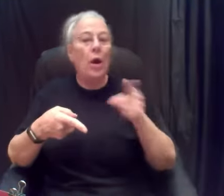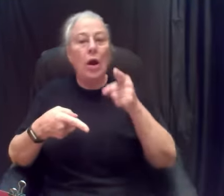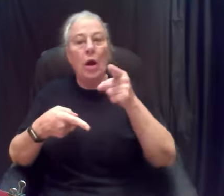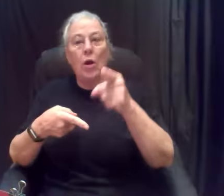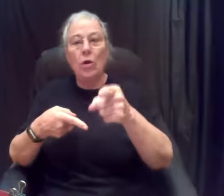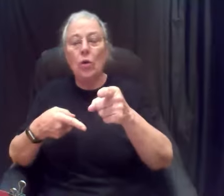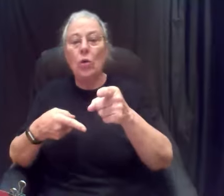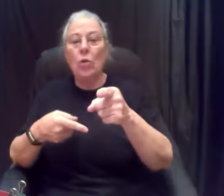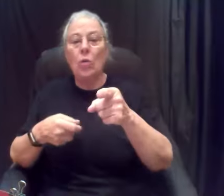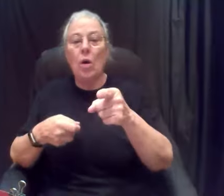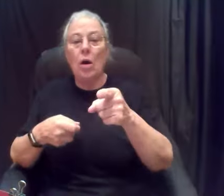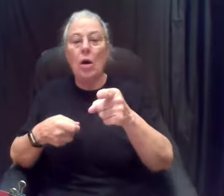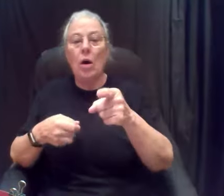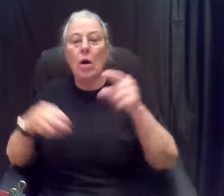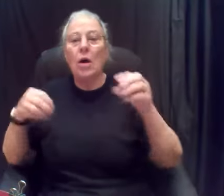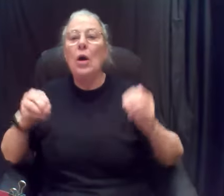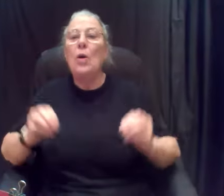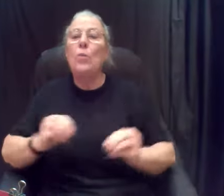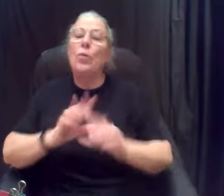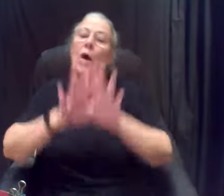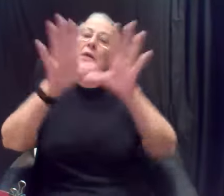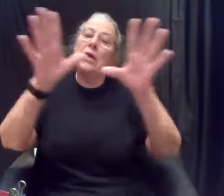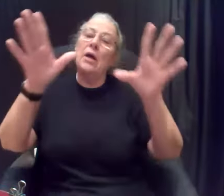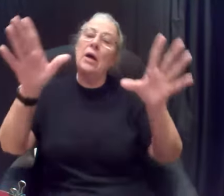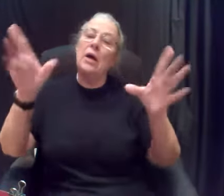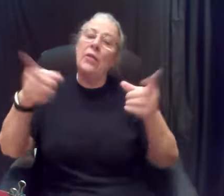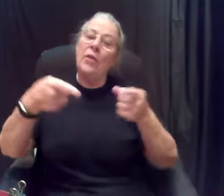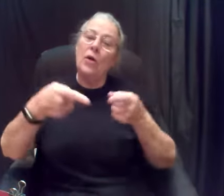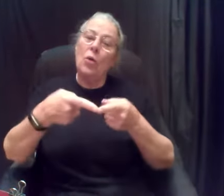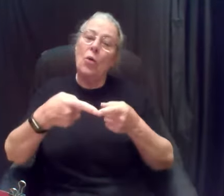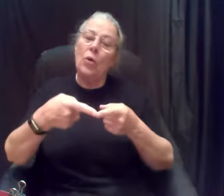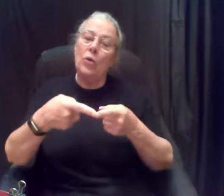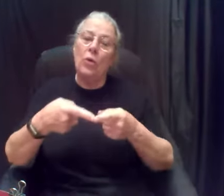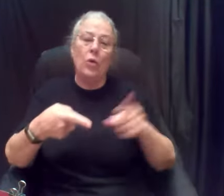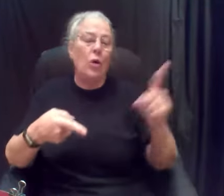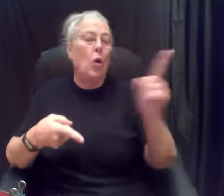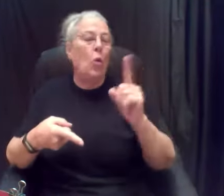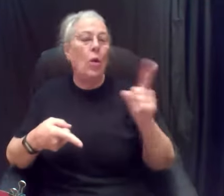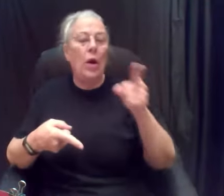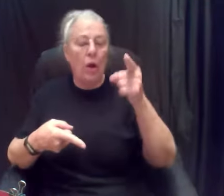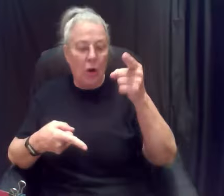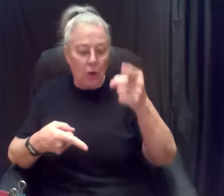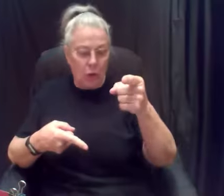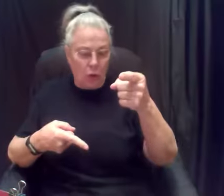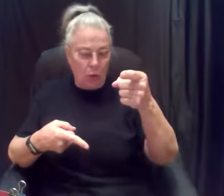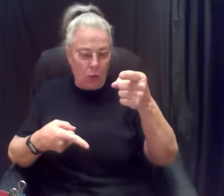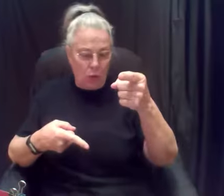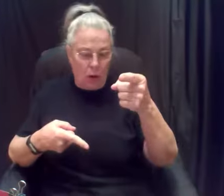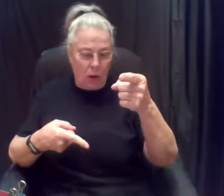where you are. Brighten the corner where you